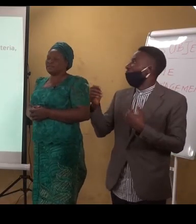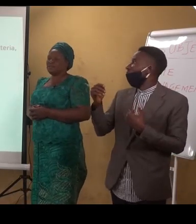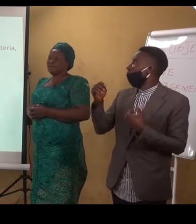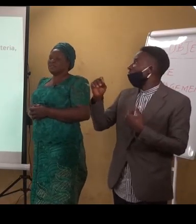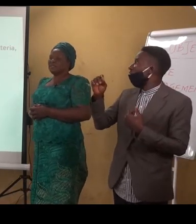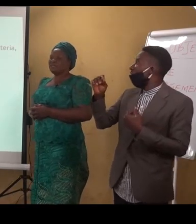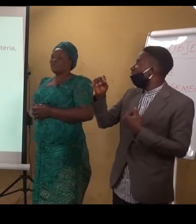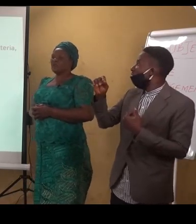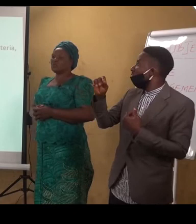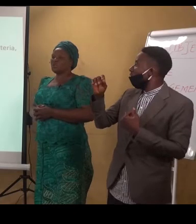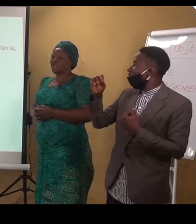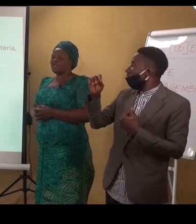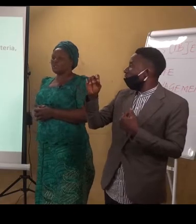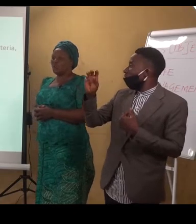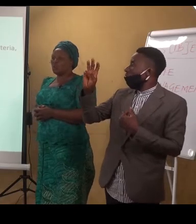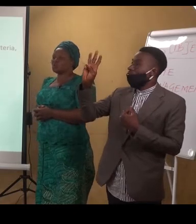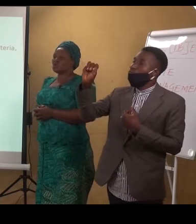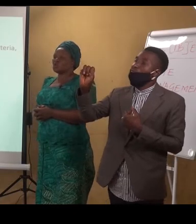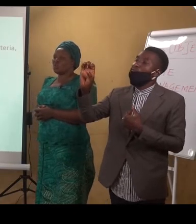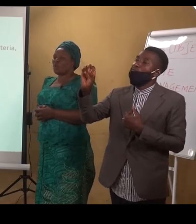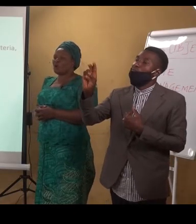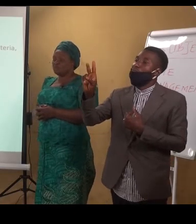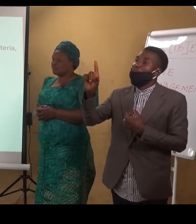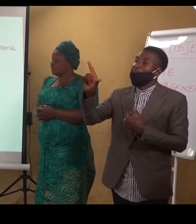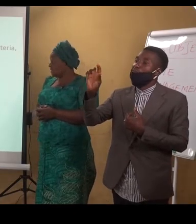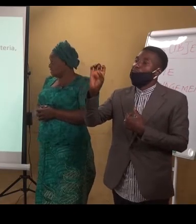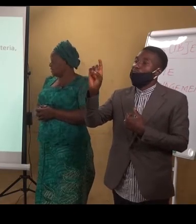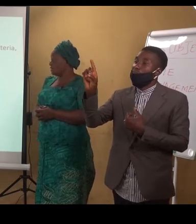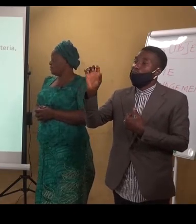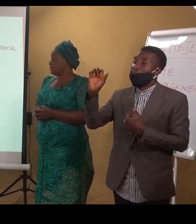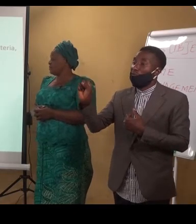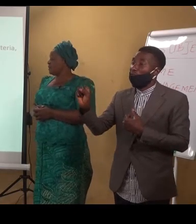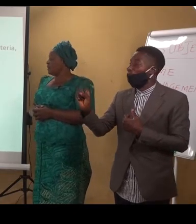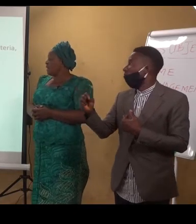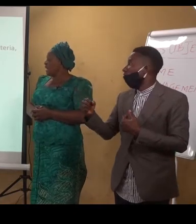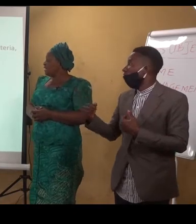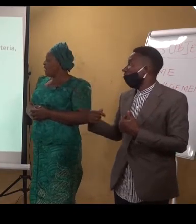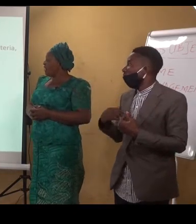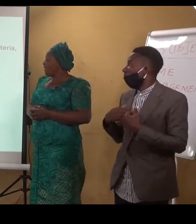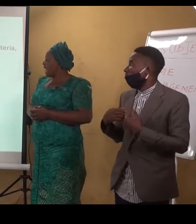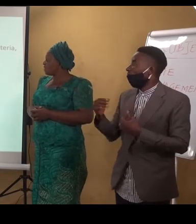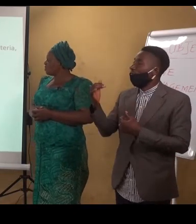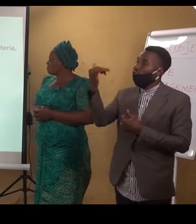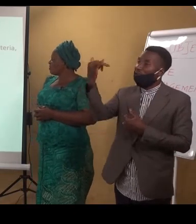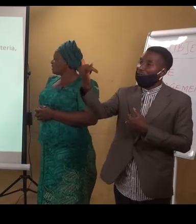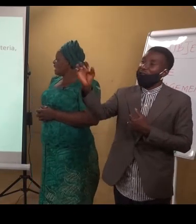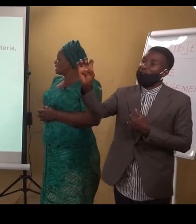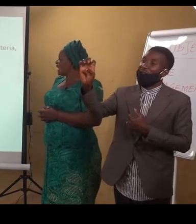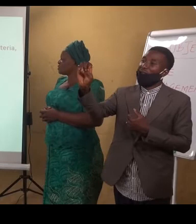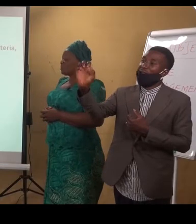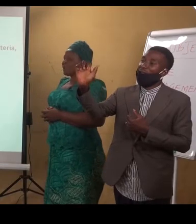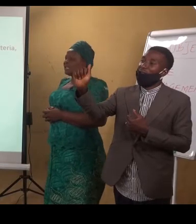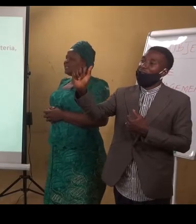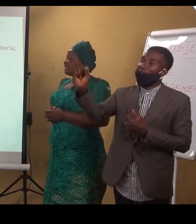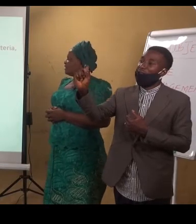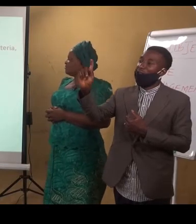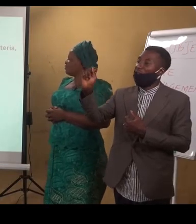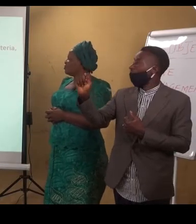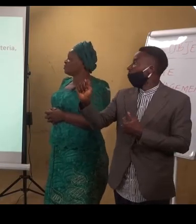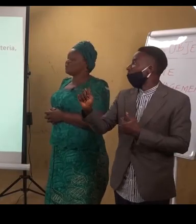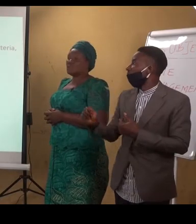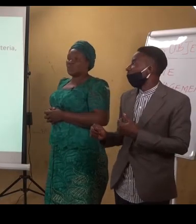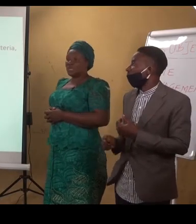yeast. These also tend to what? To spoil food easily. And then we have action of what? Enzymes present